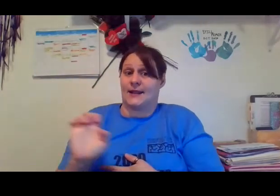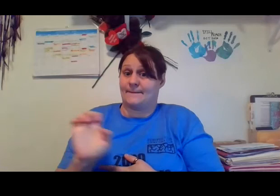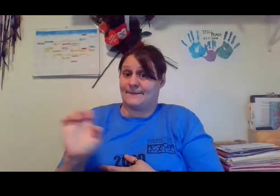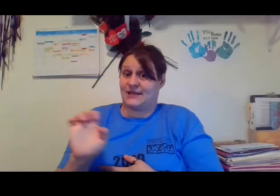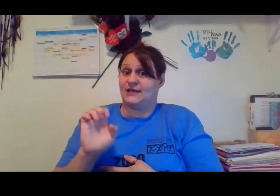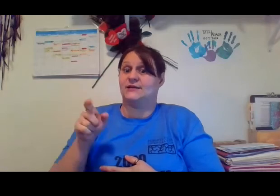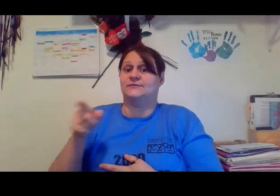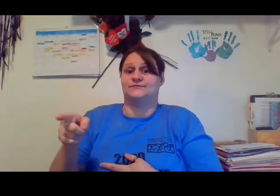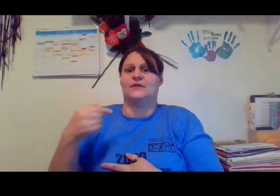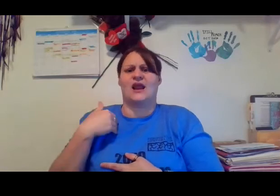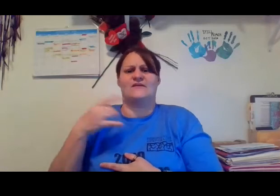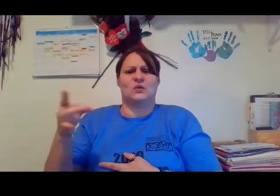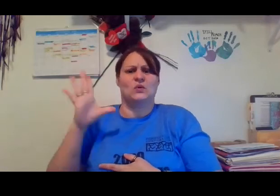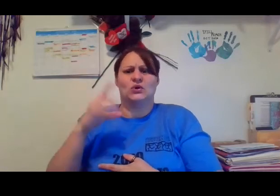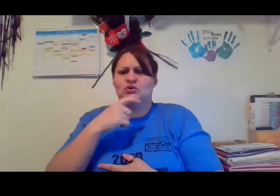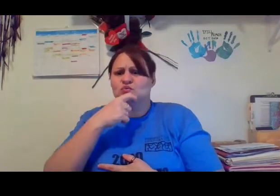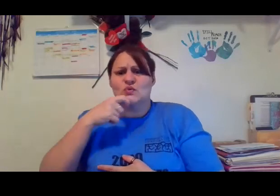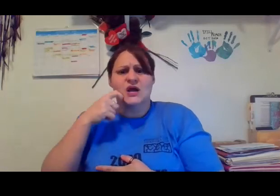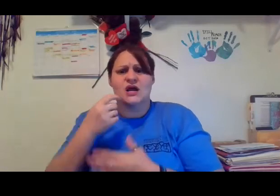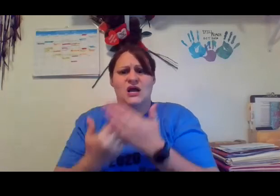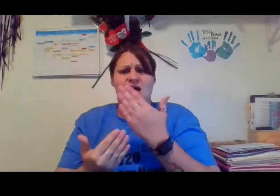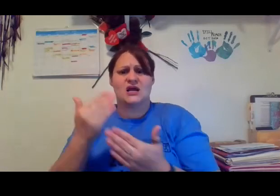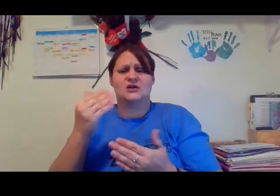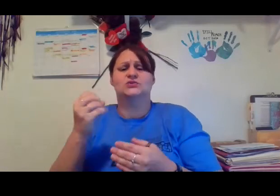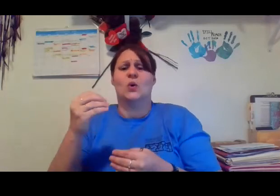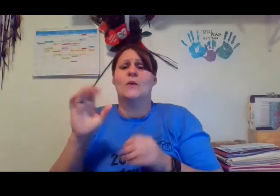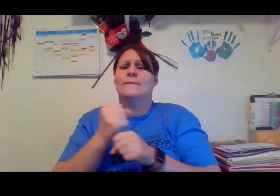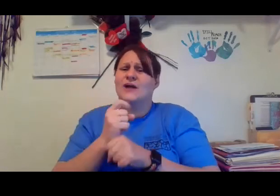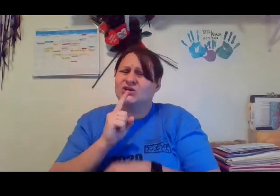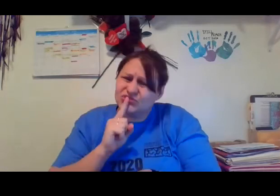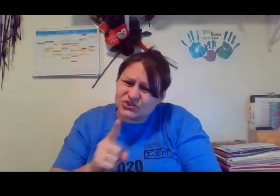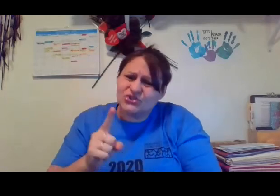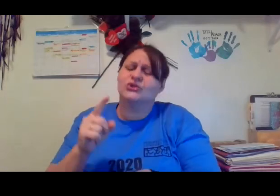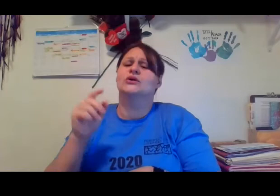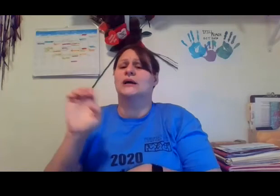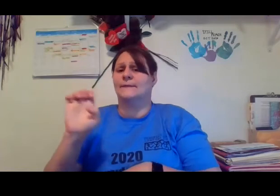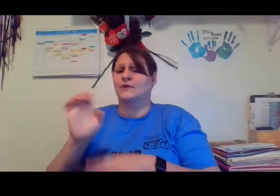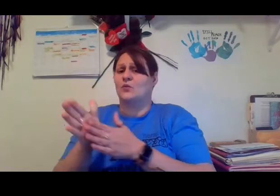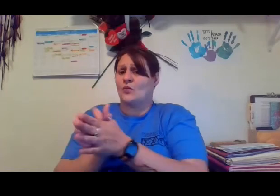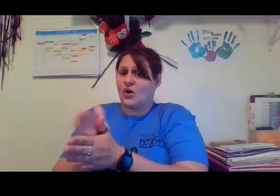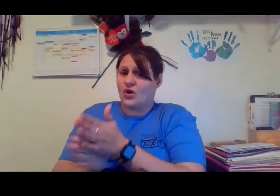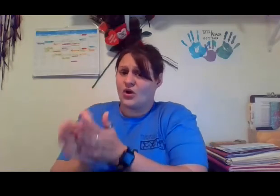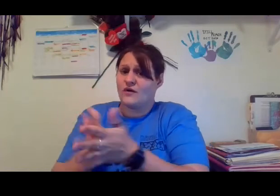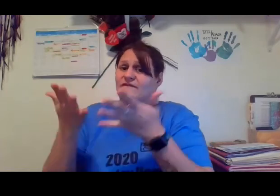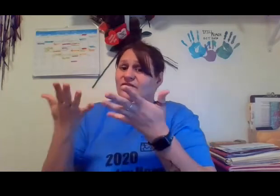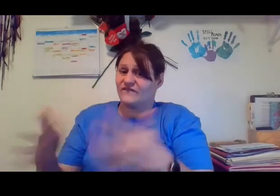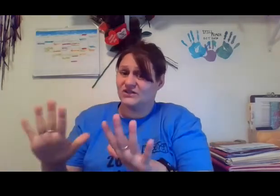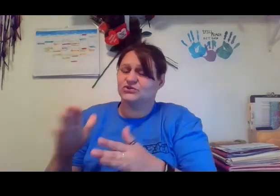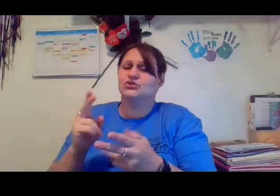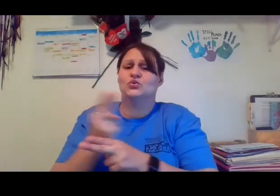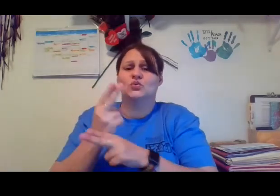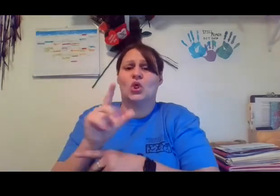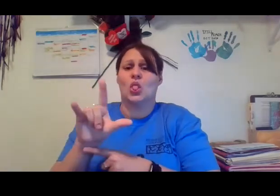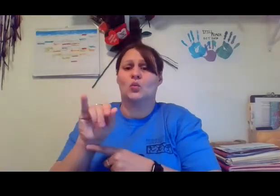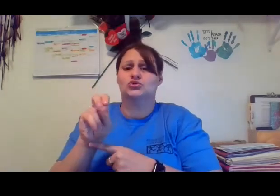often. When it comes to Emily, she's got very dry skin on her hands. So do prompt her to wash her